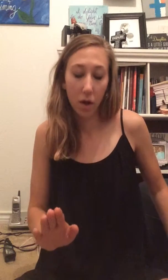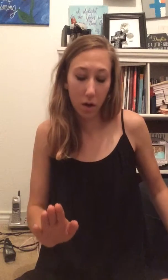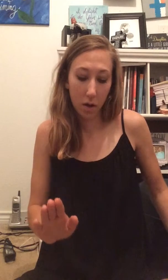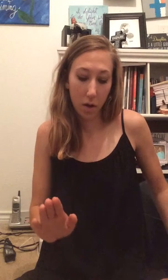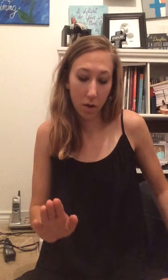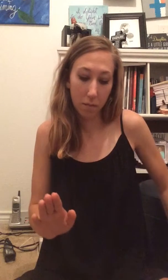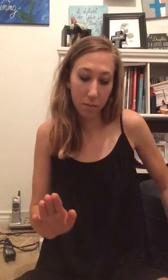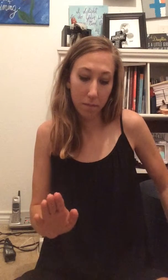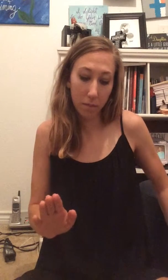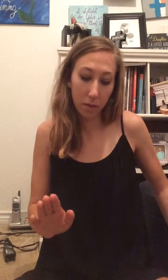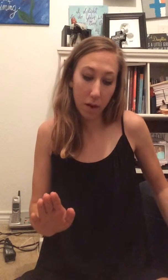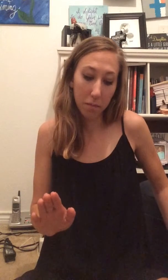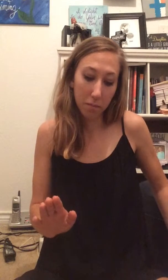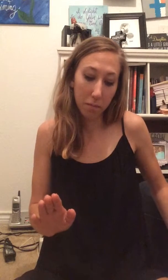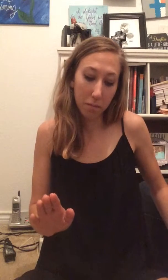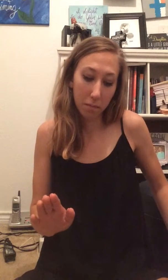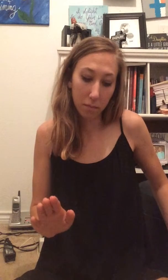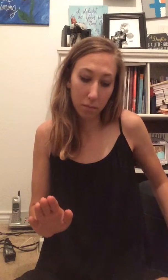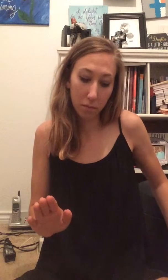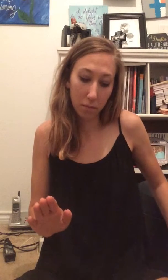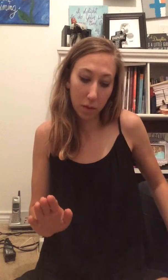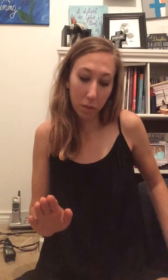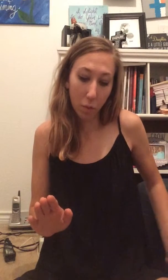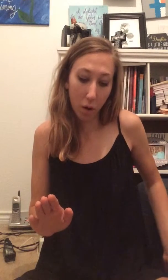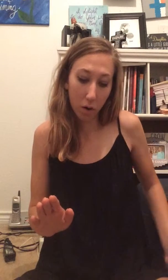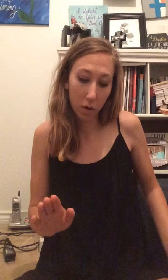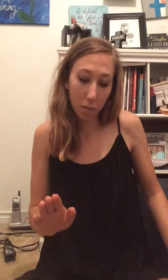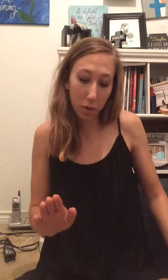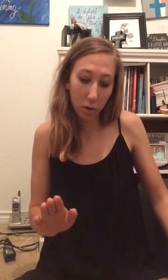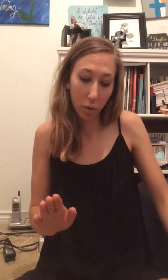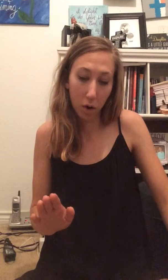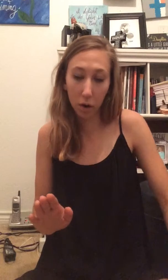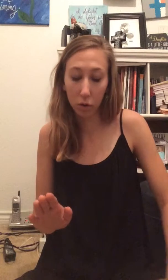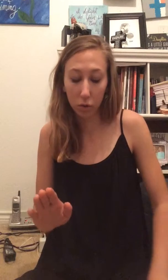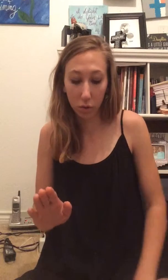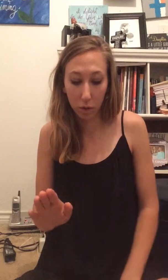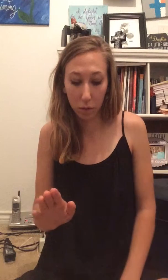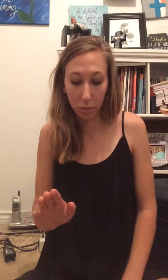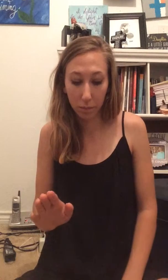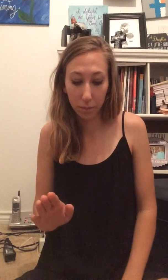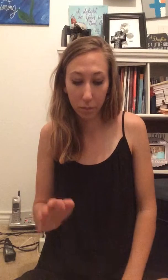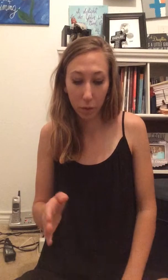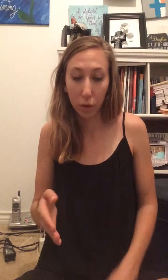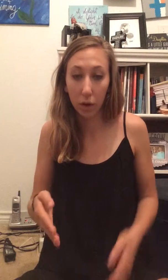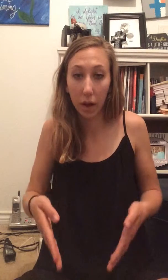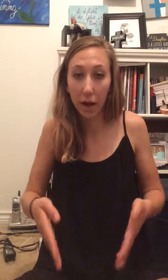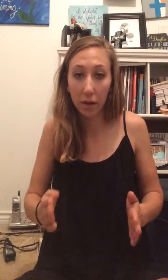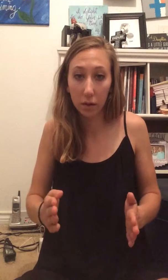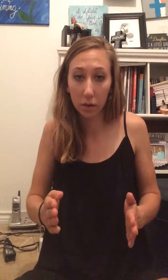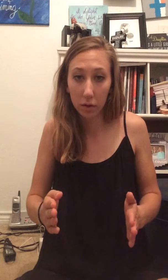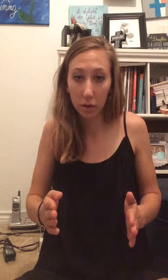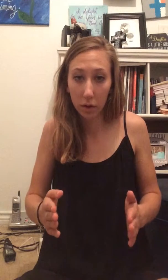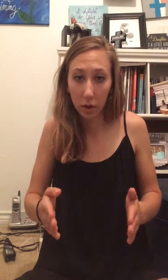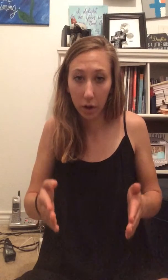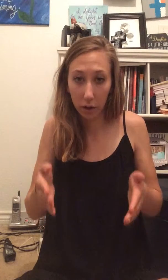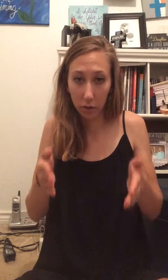Um, let me, let me walk upon the waters. Um, we're doing let. Your hands